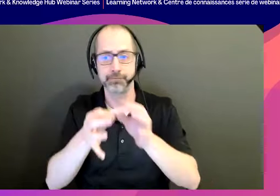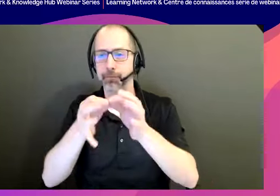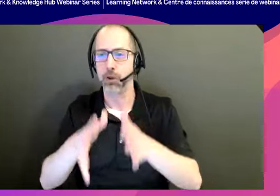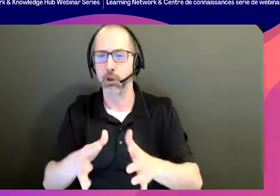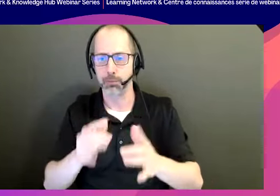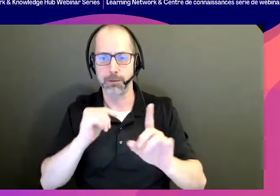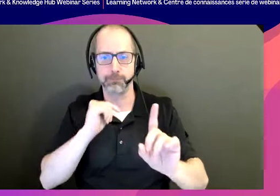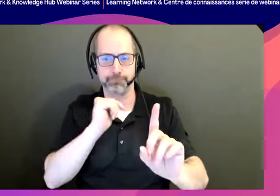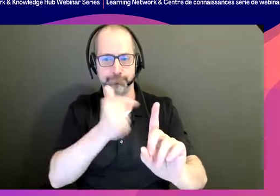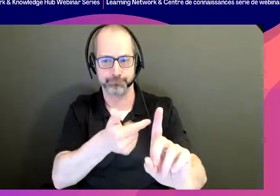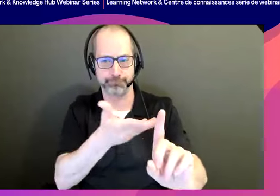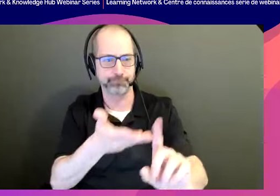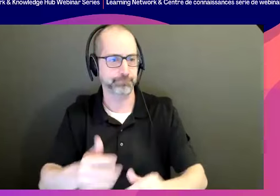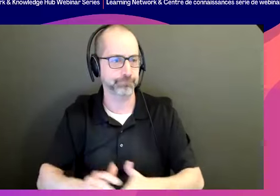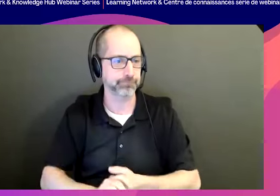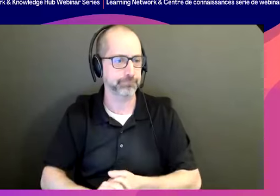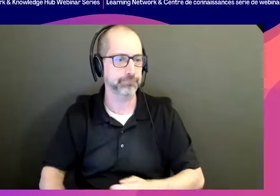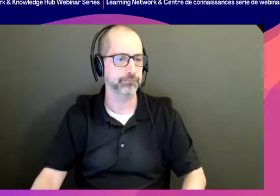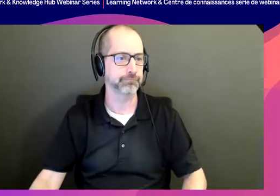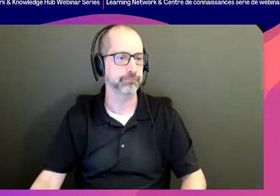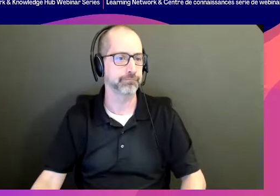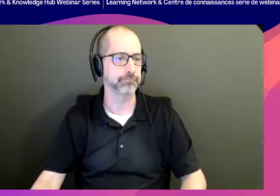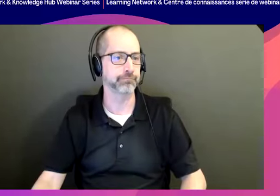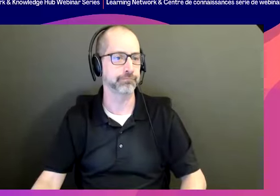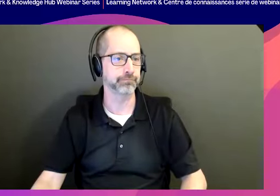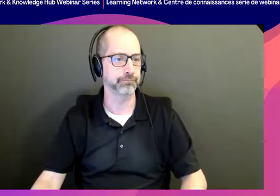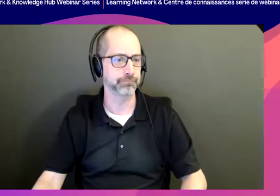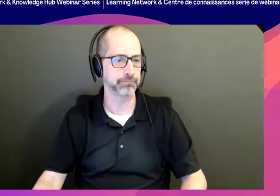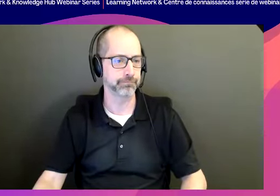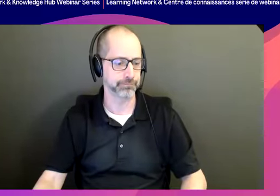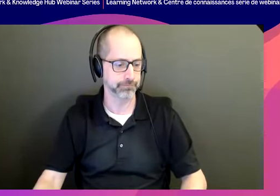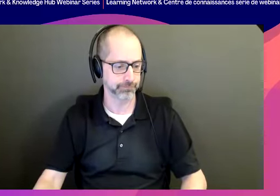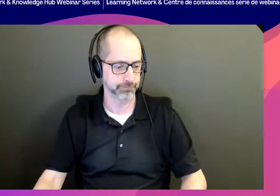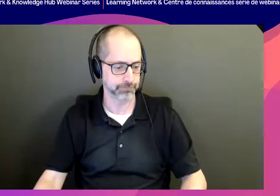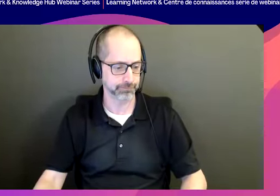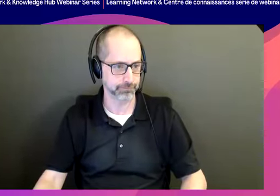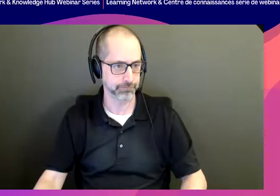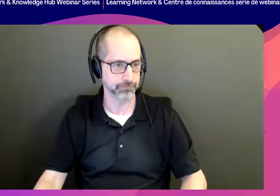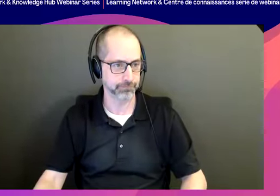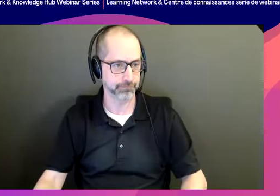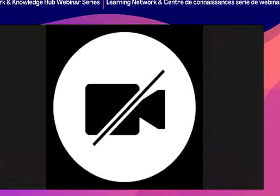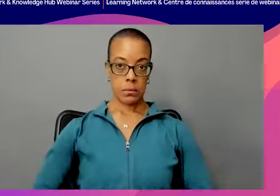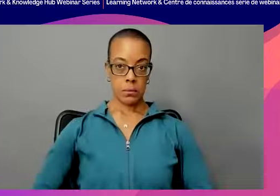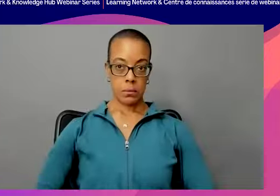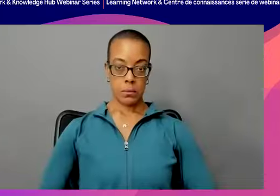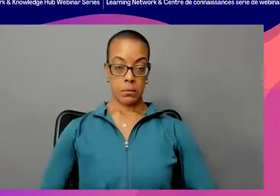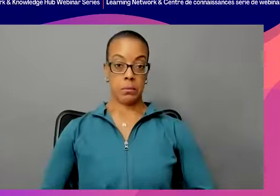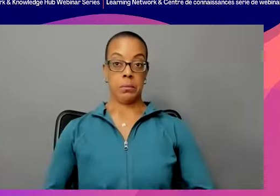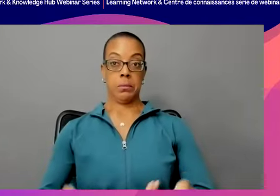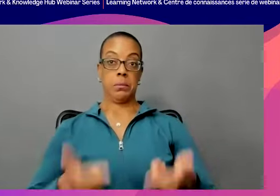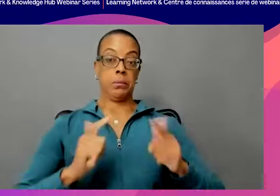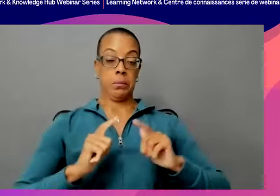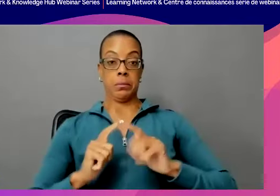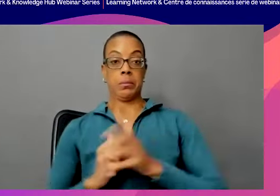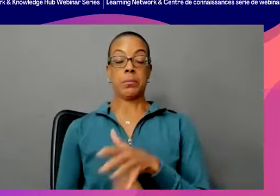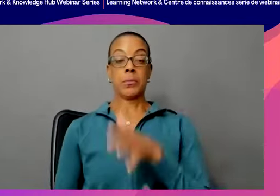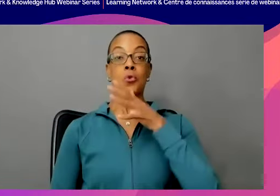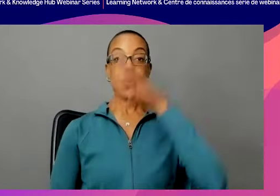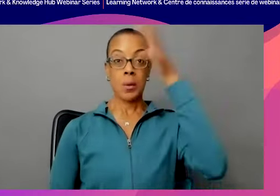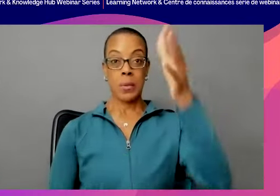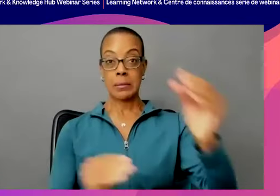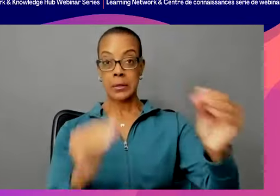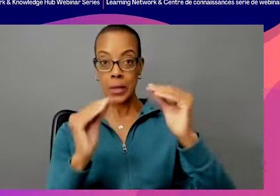you, Candace, and Carrie and Lorraine. I just wanted to share from our grandparents circle that the grandparents taught me that grandchildren